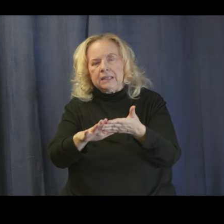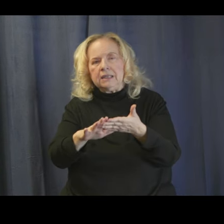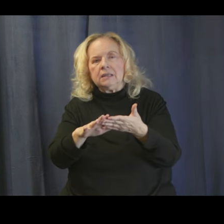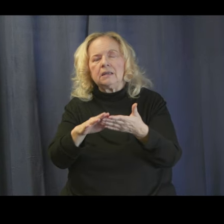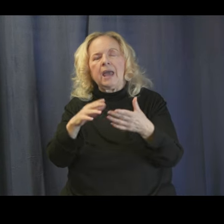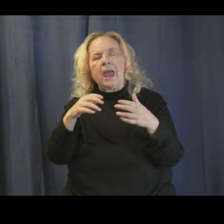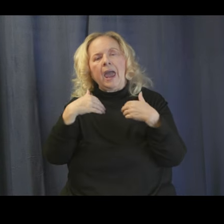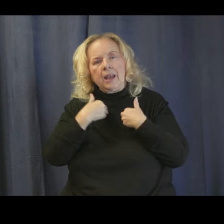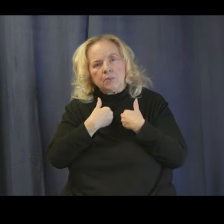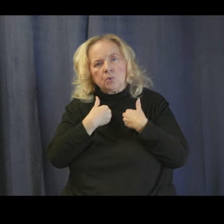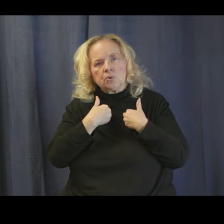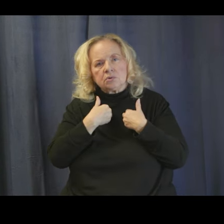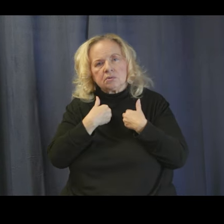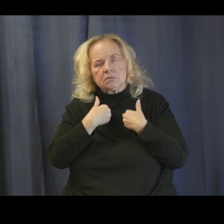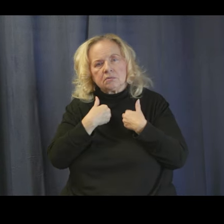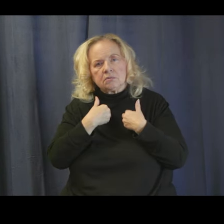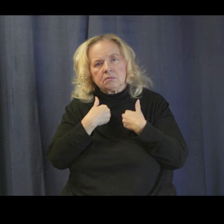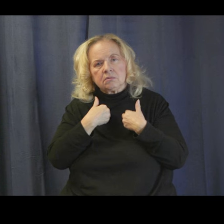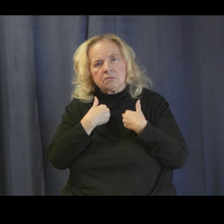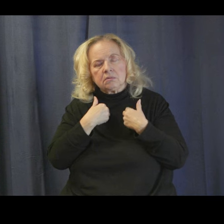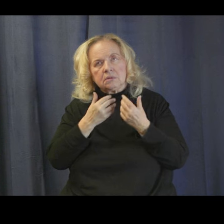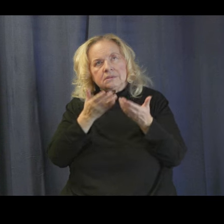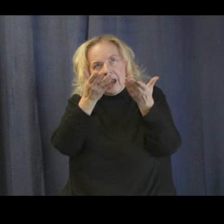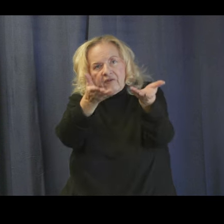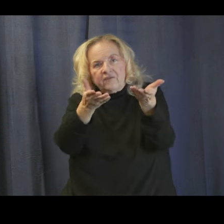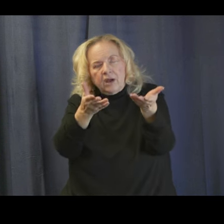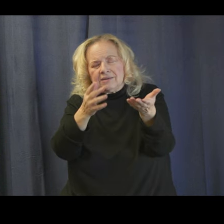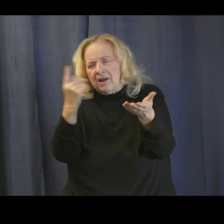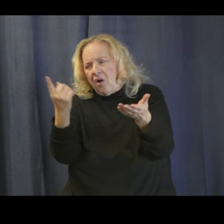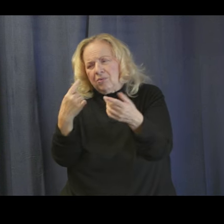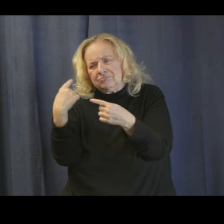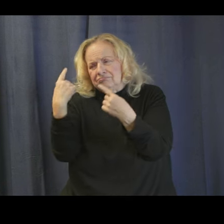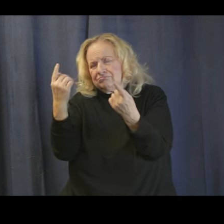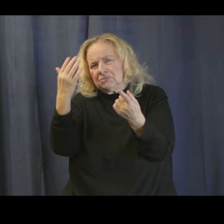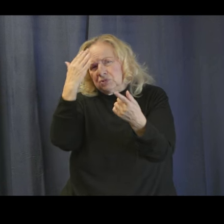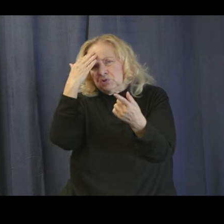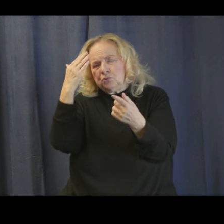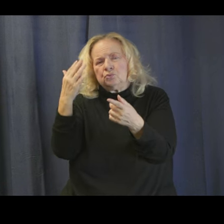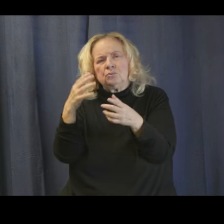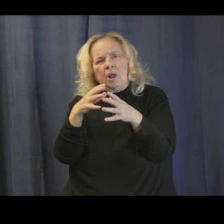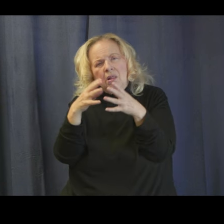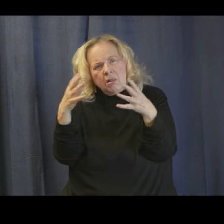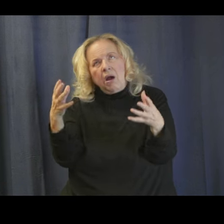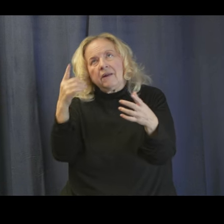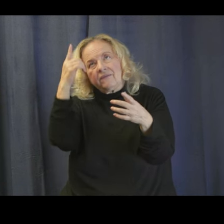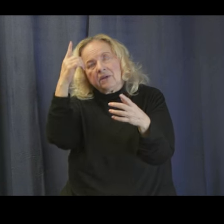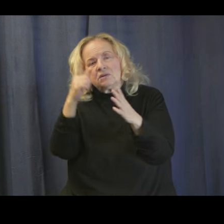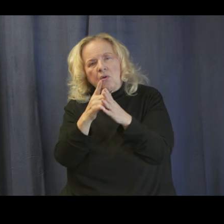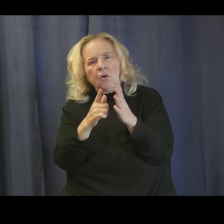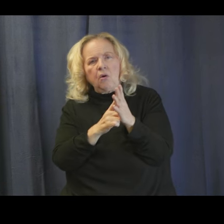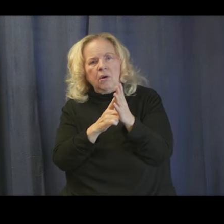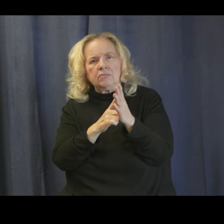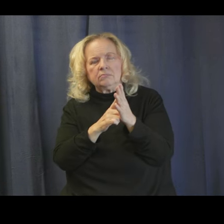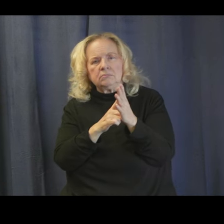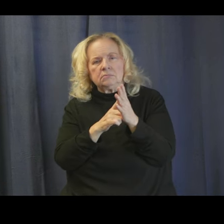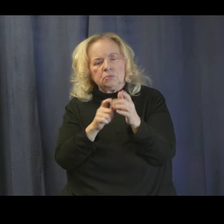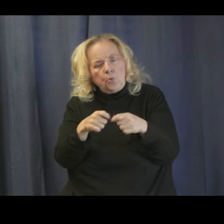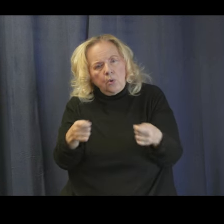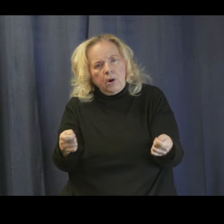be sacrificed. Okay, so they always knew a whole lot of the